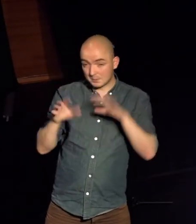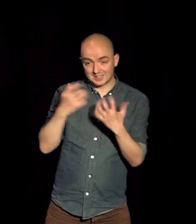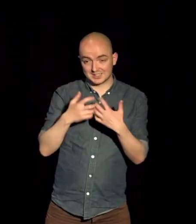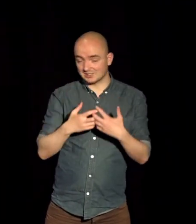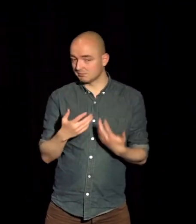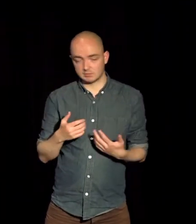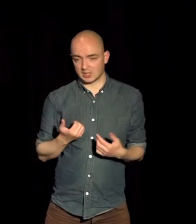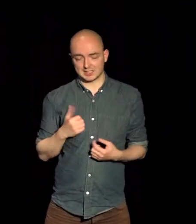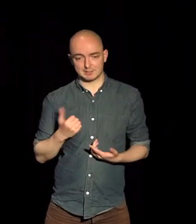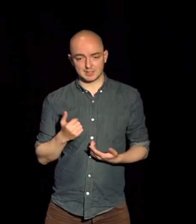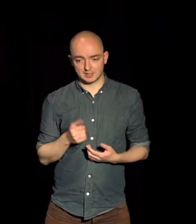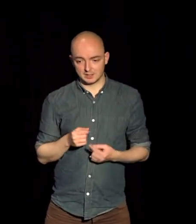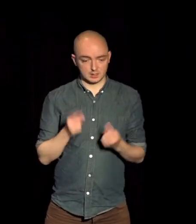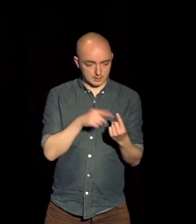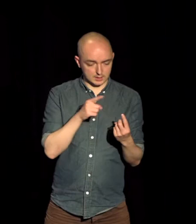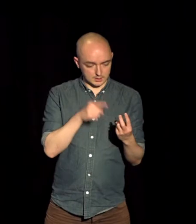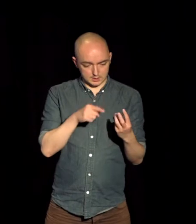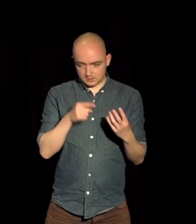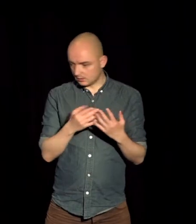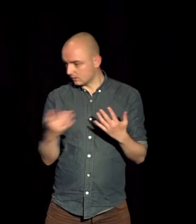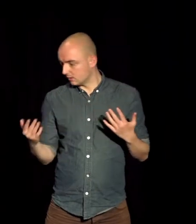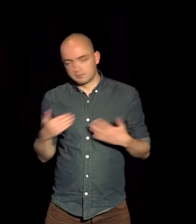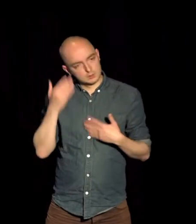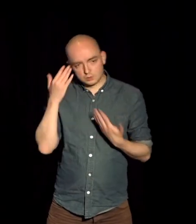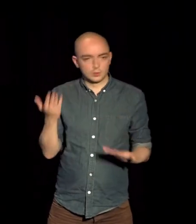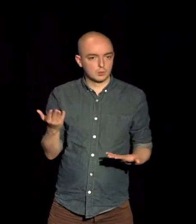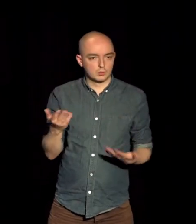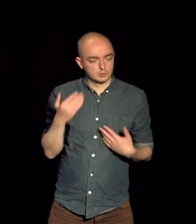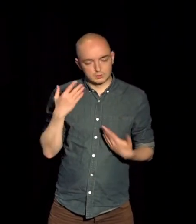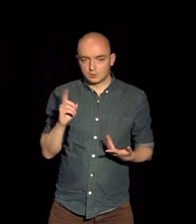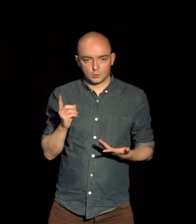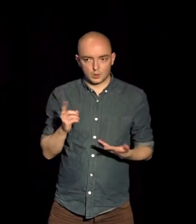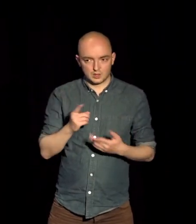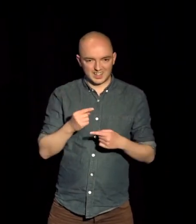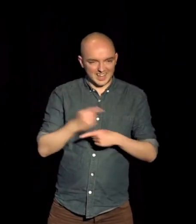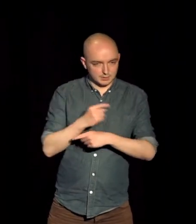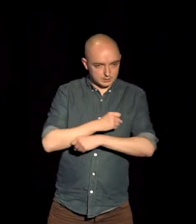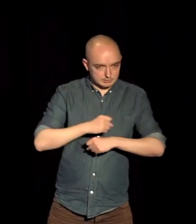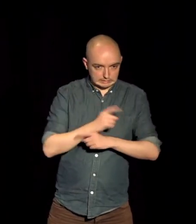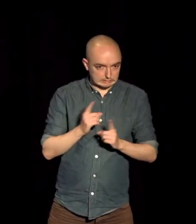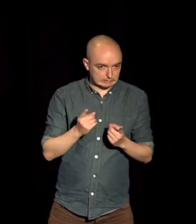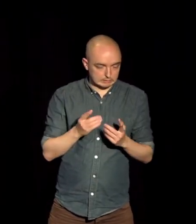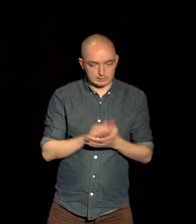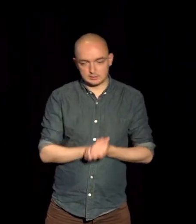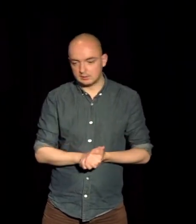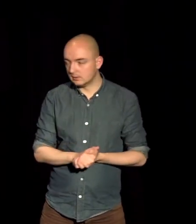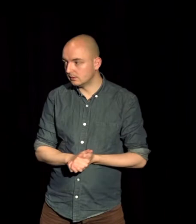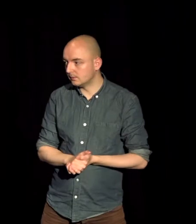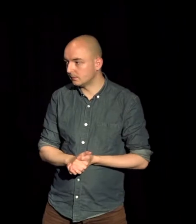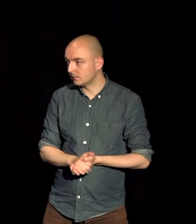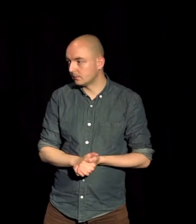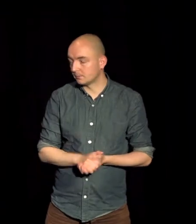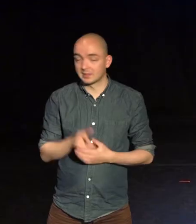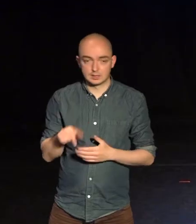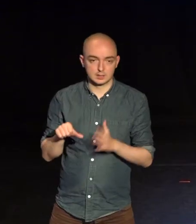going to do. In fact, it's an open problem as to what they're going to do. So you don't really know what the margin of error is in these complex systems. And